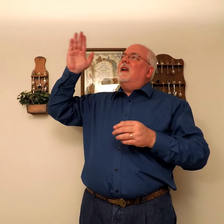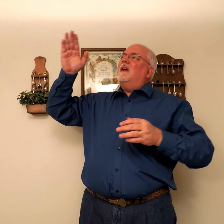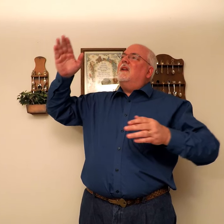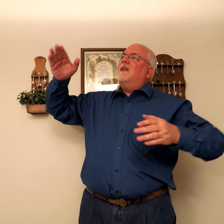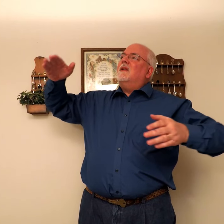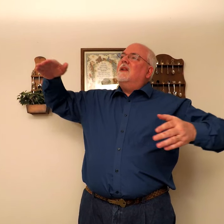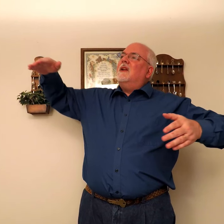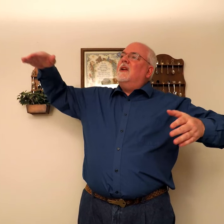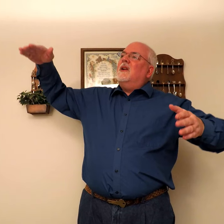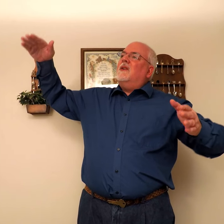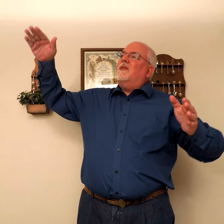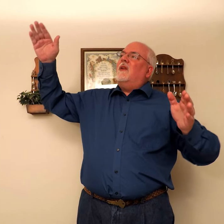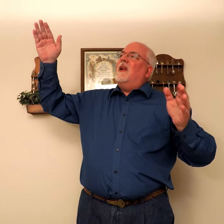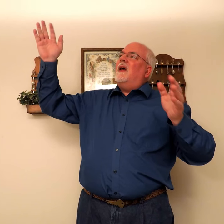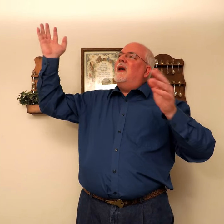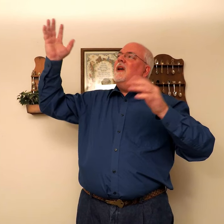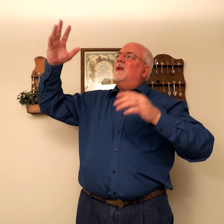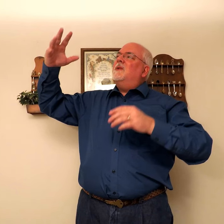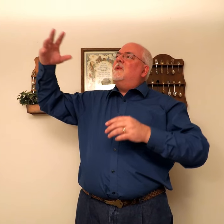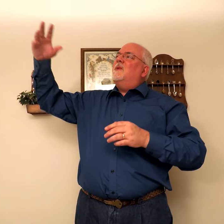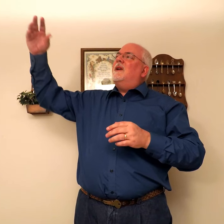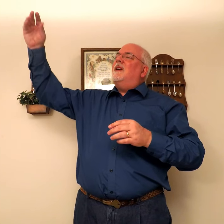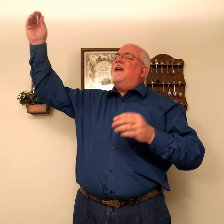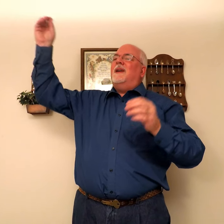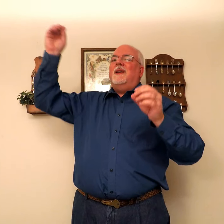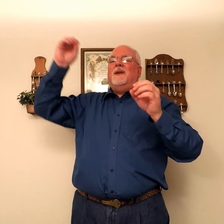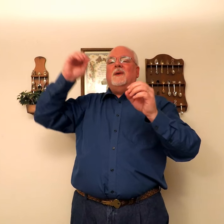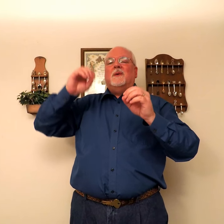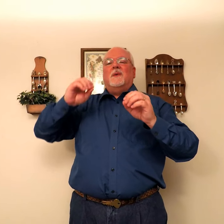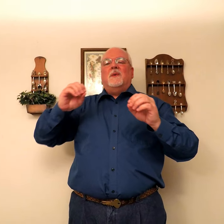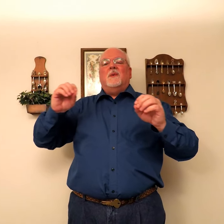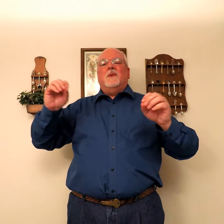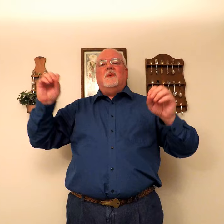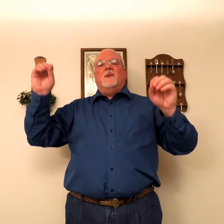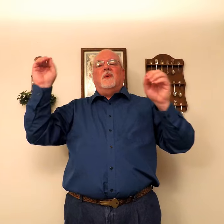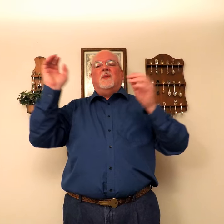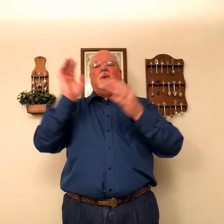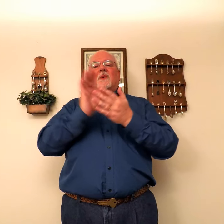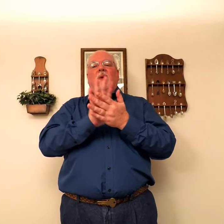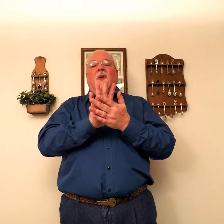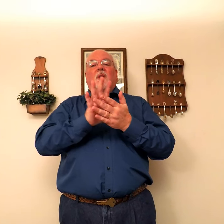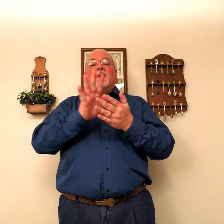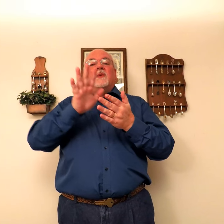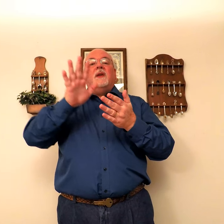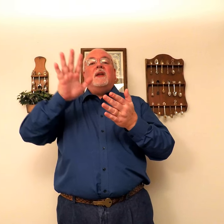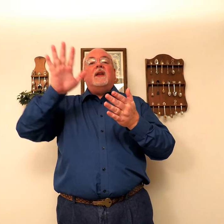I'll fly away, oh glory.